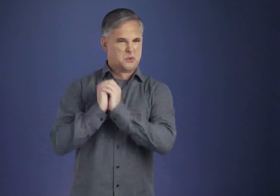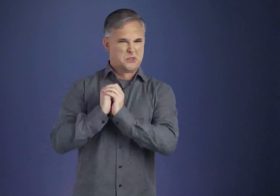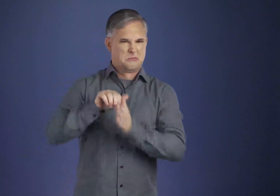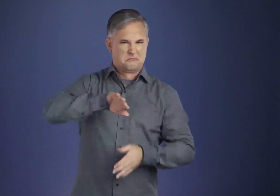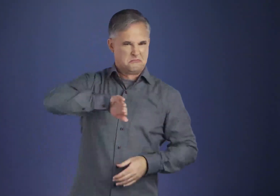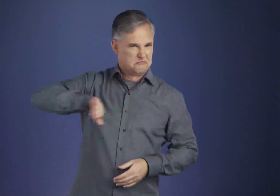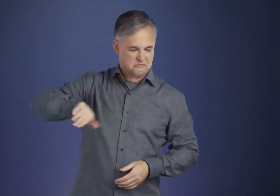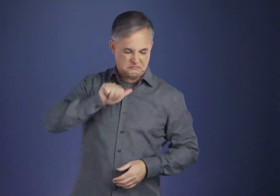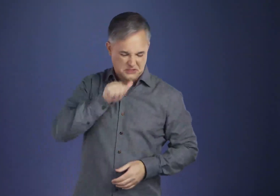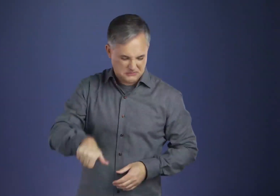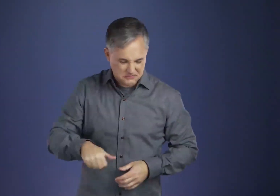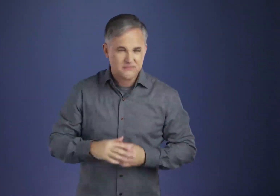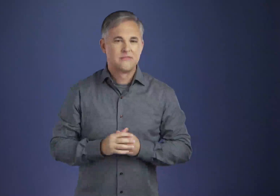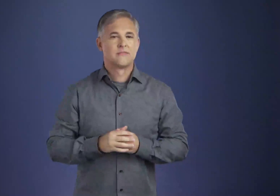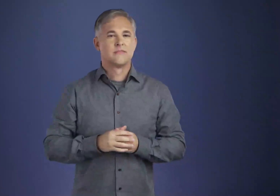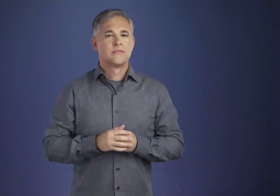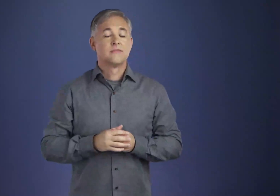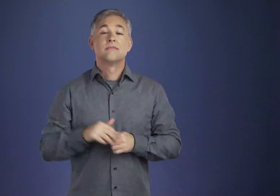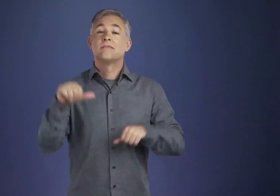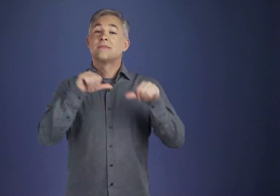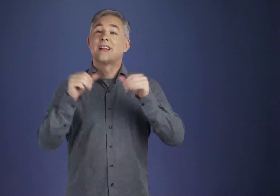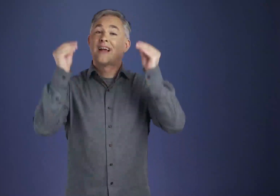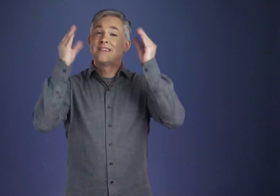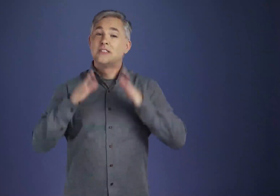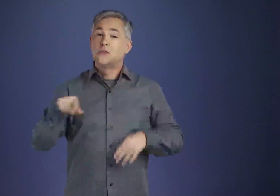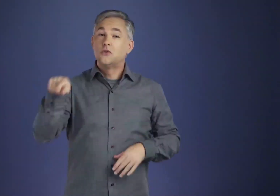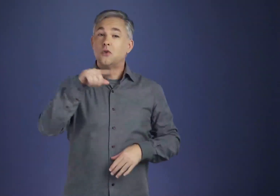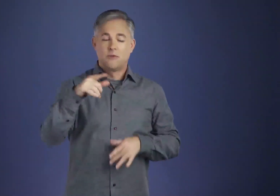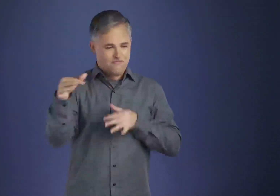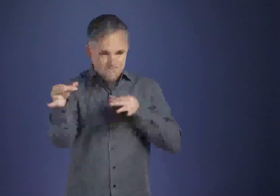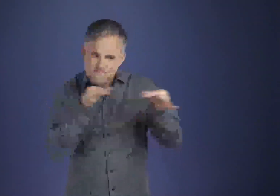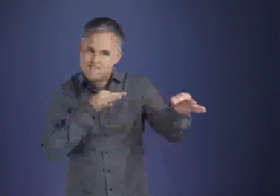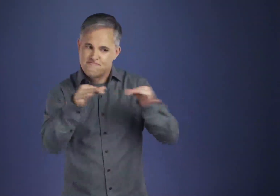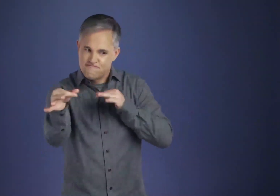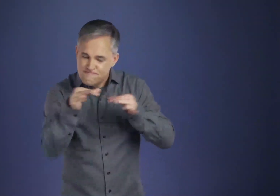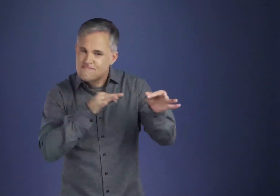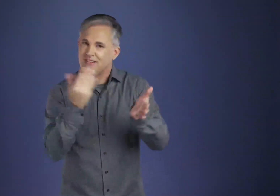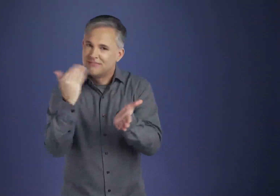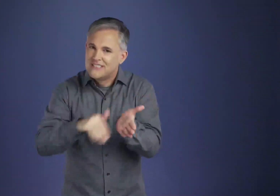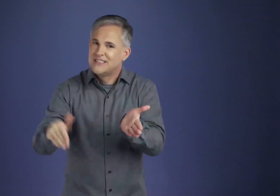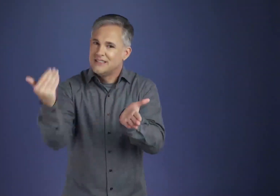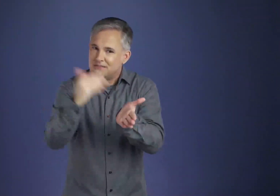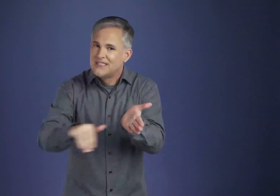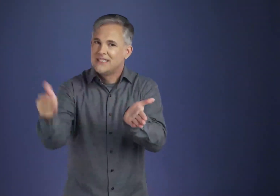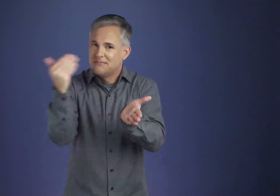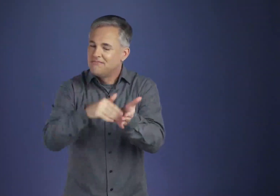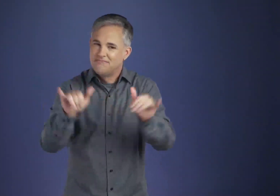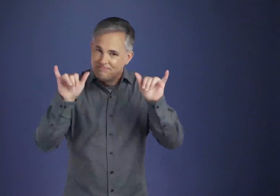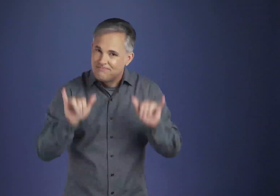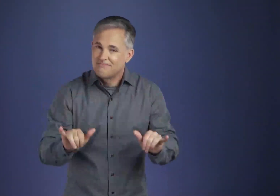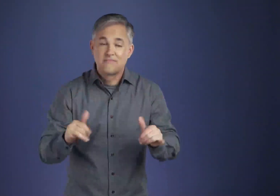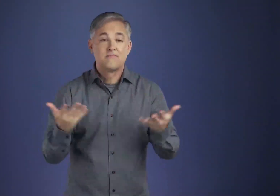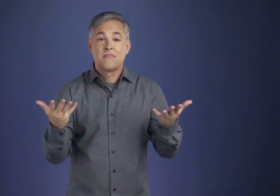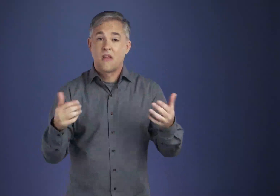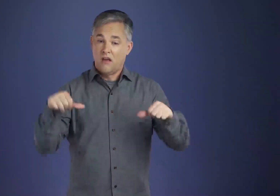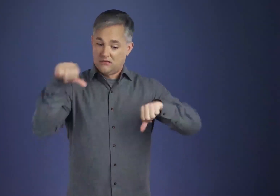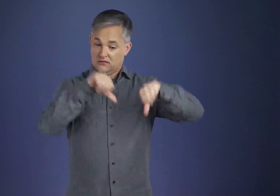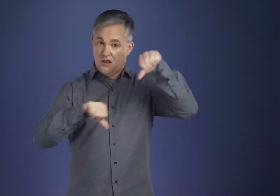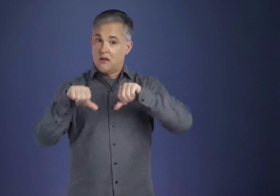science. As a matter of fact, I still do, all except the worship part. Time after time, my instructors